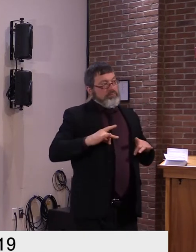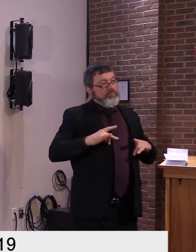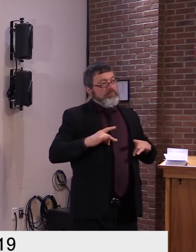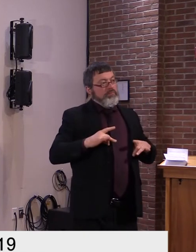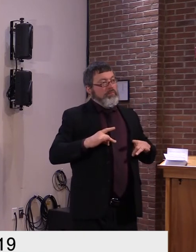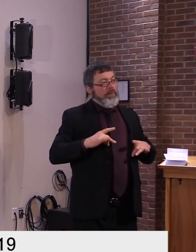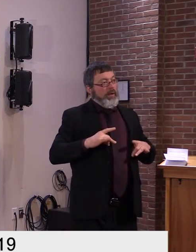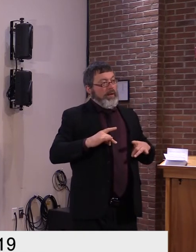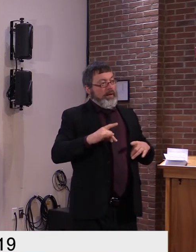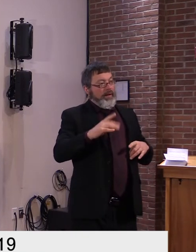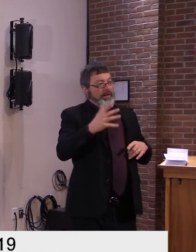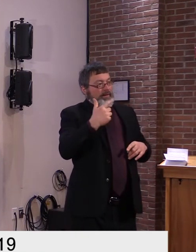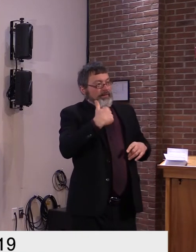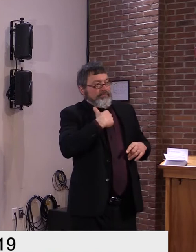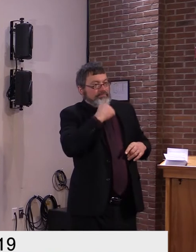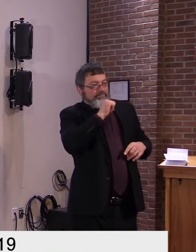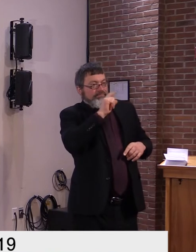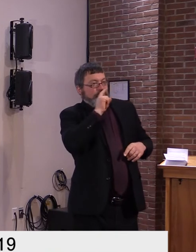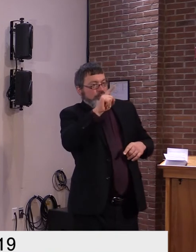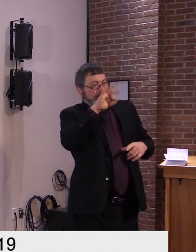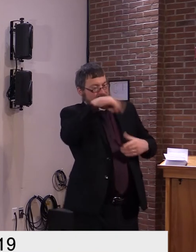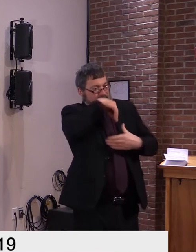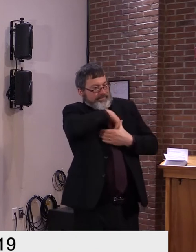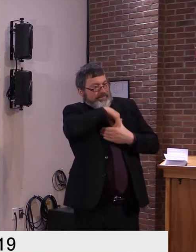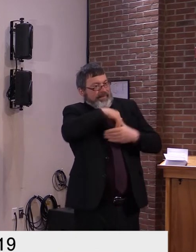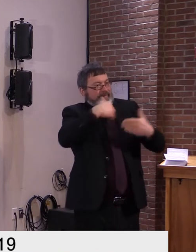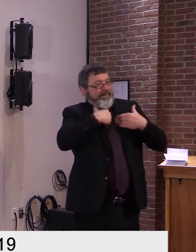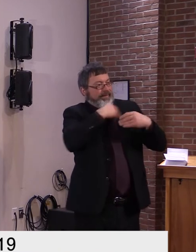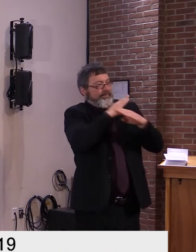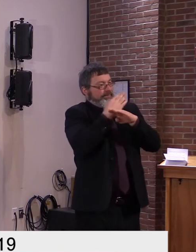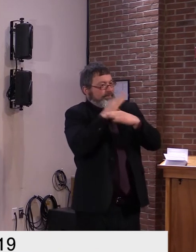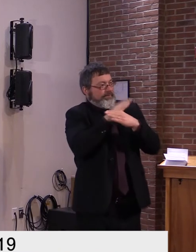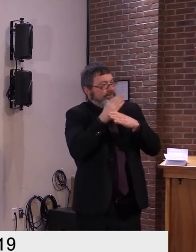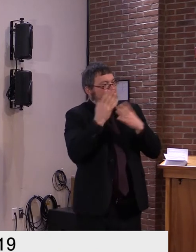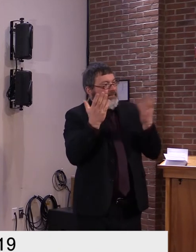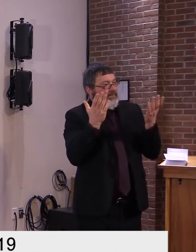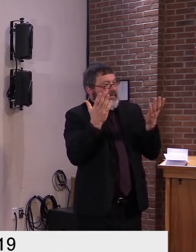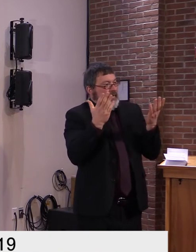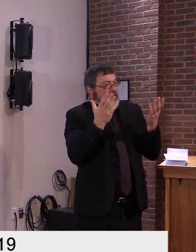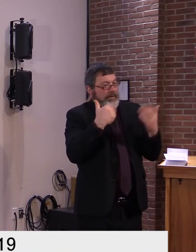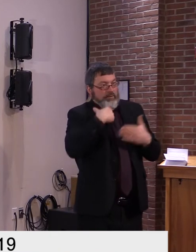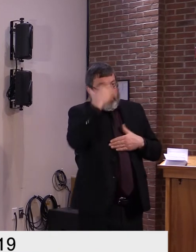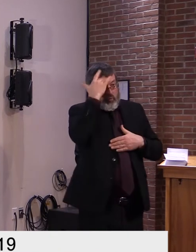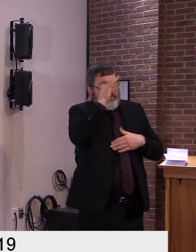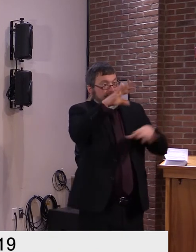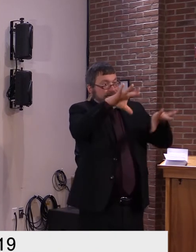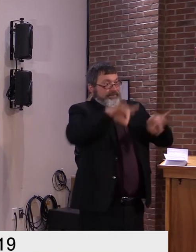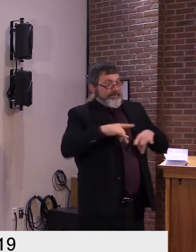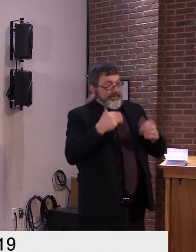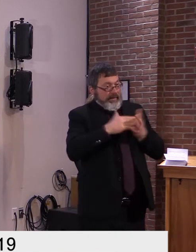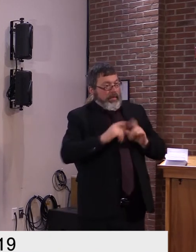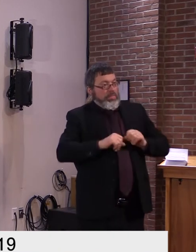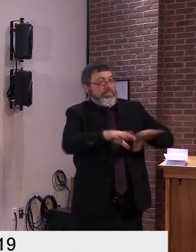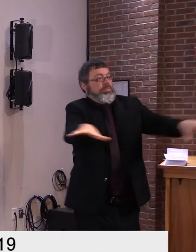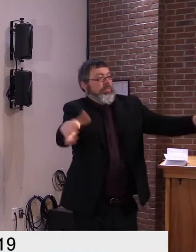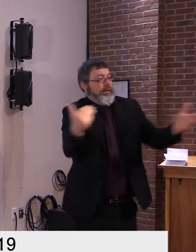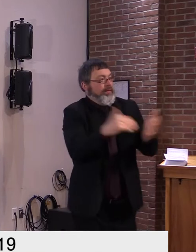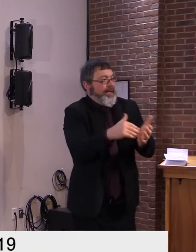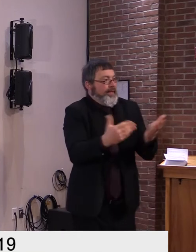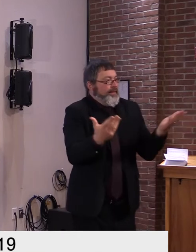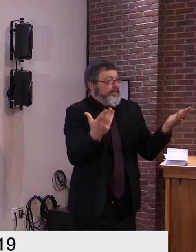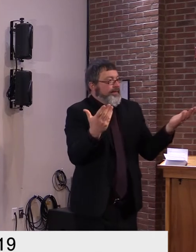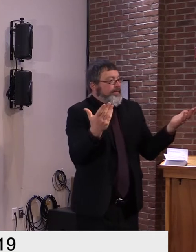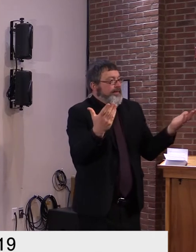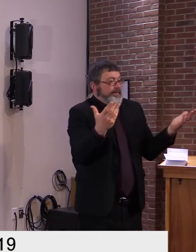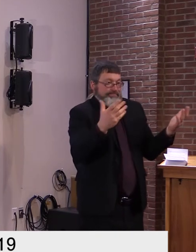they can't transmit virus to someone else that's in their nose. Just like with the vaccine, we're not yet